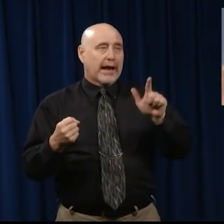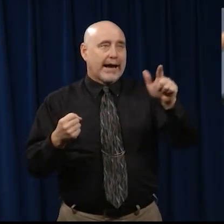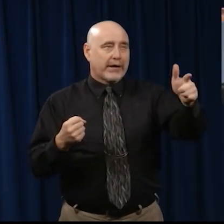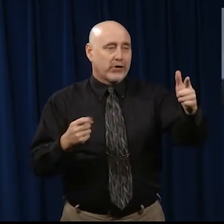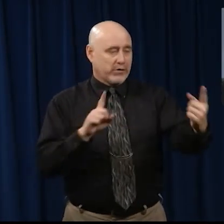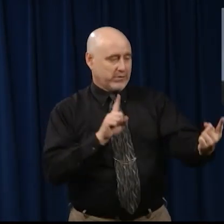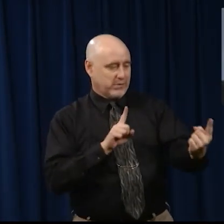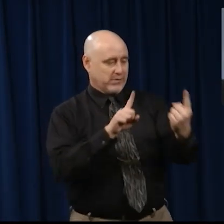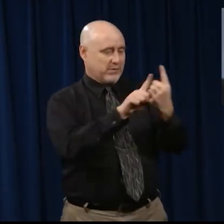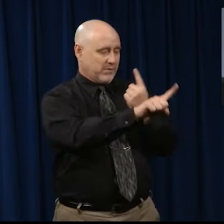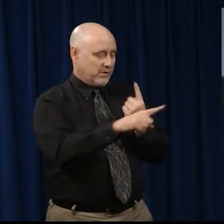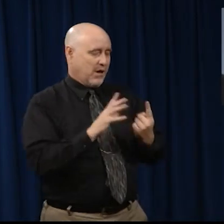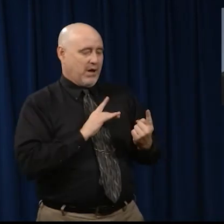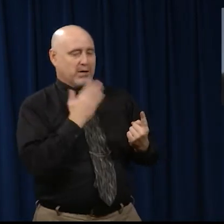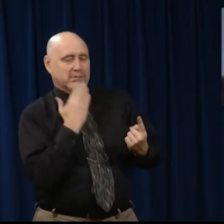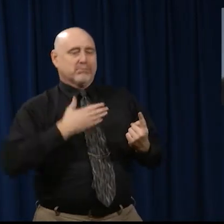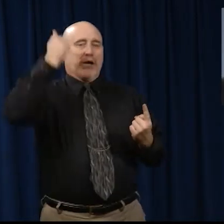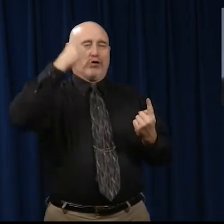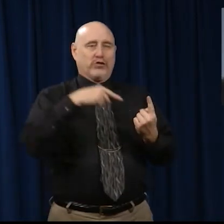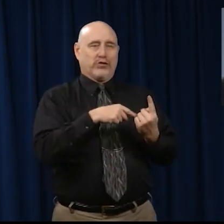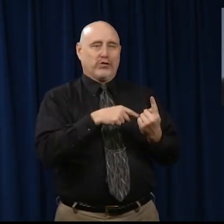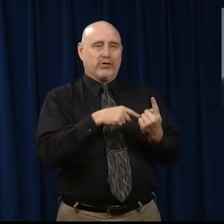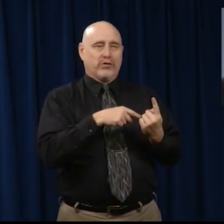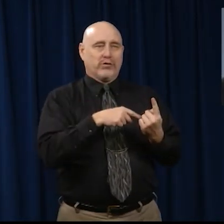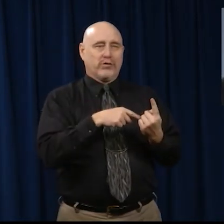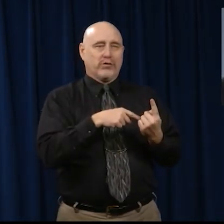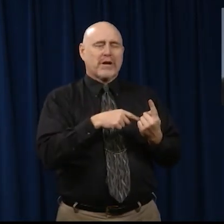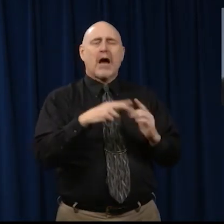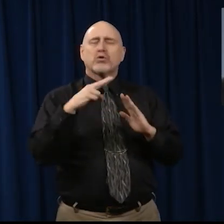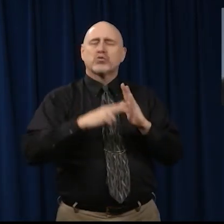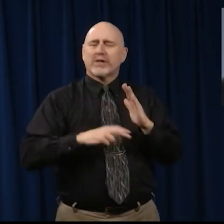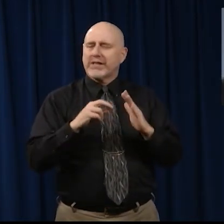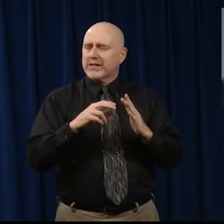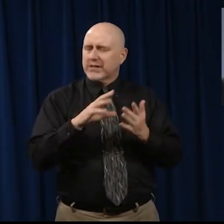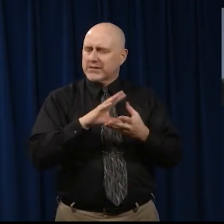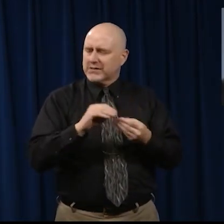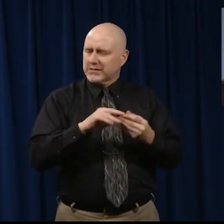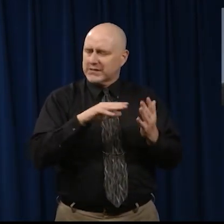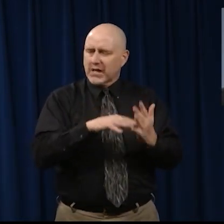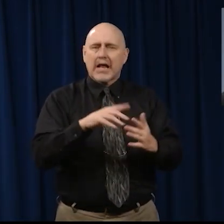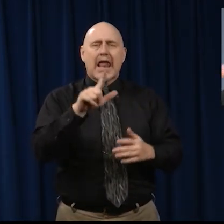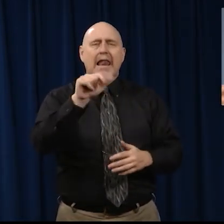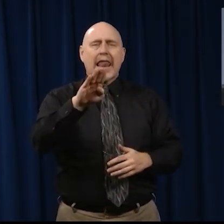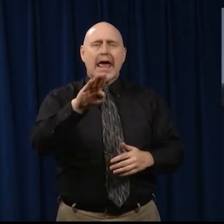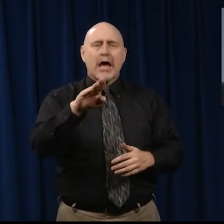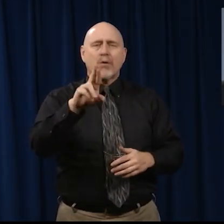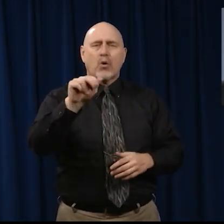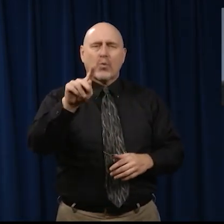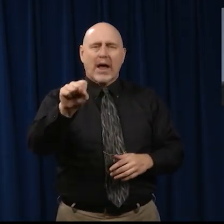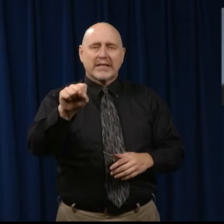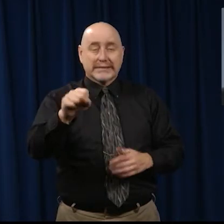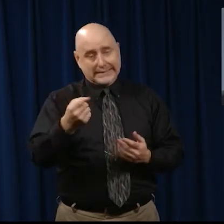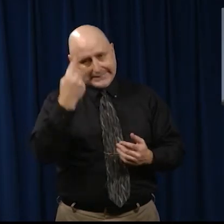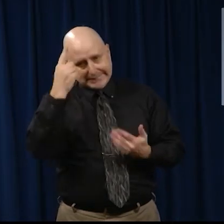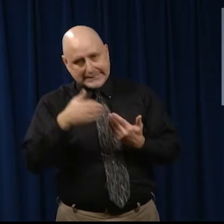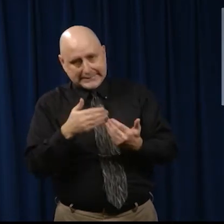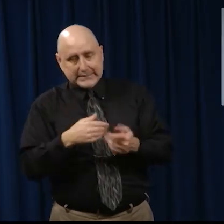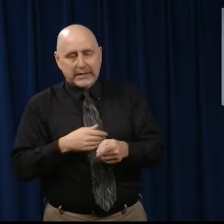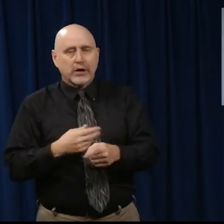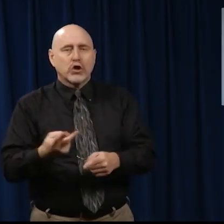can get something much better. I was reading or hearing a study about some lab rats. It's very easy to understand.